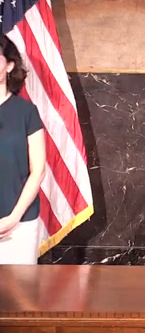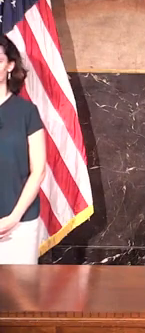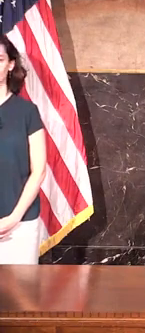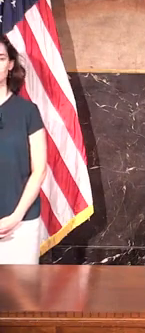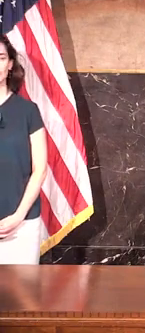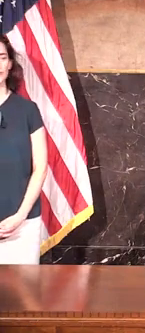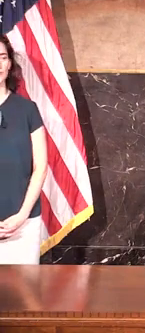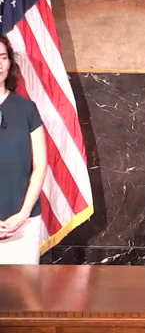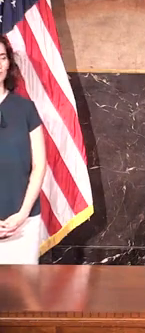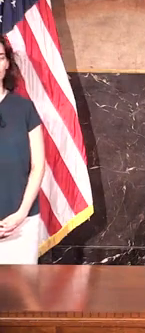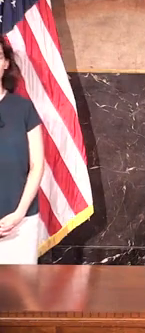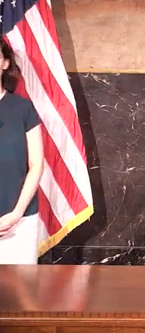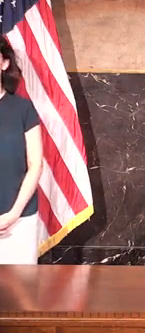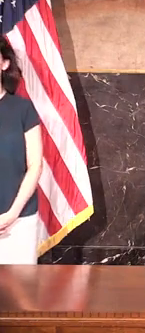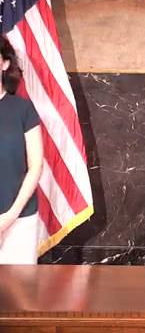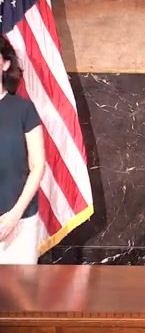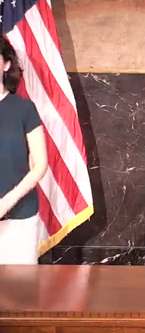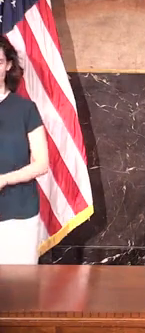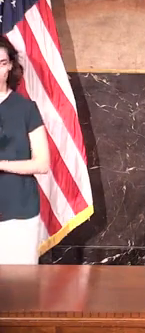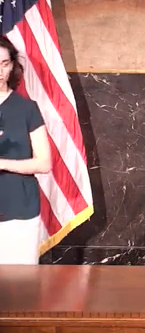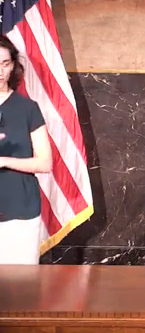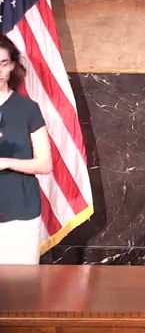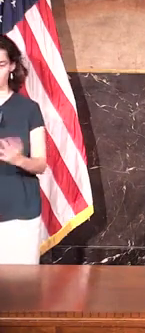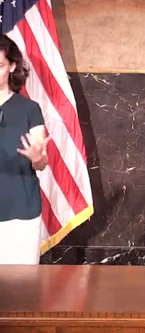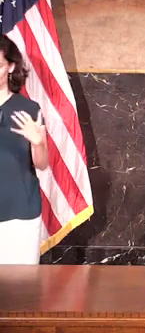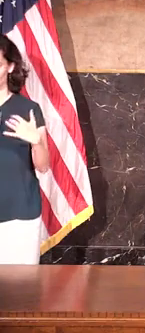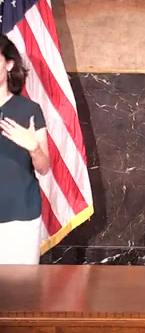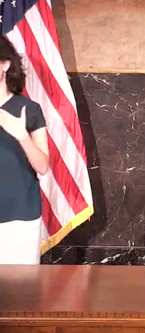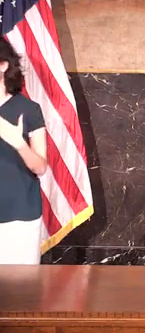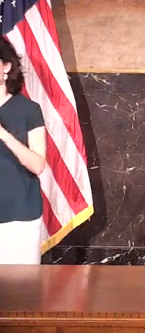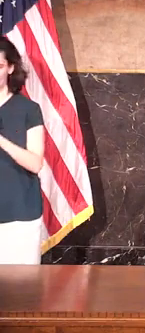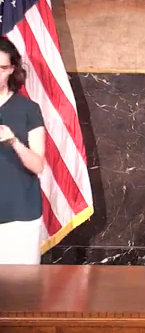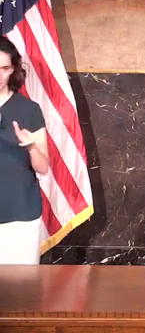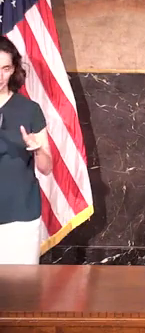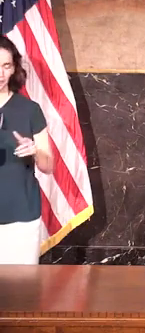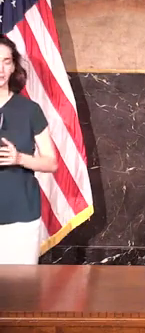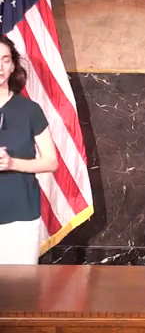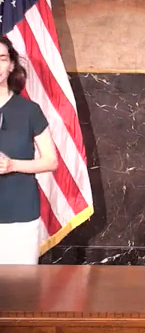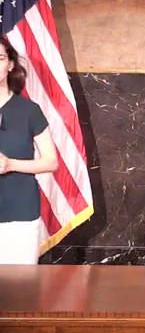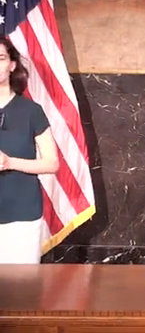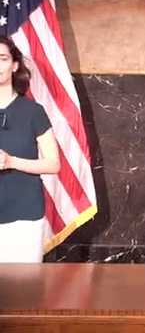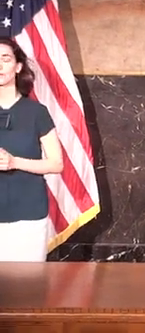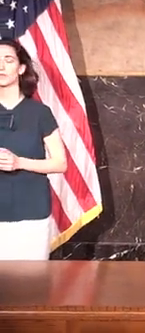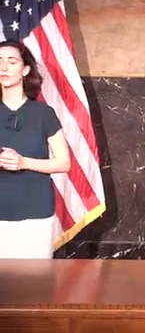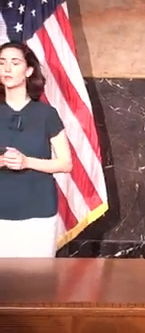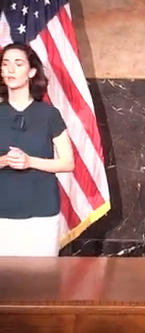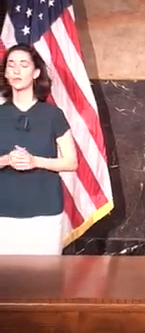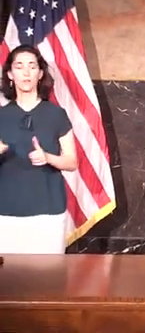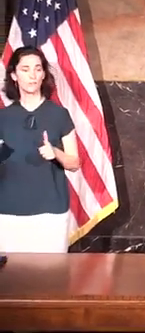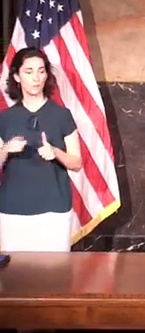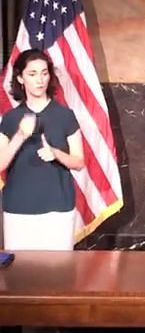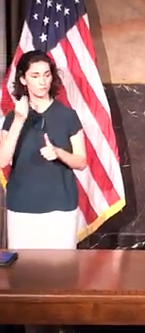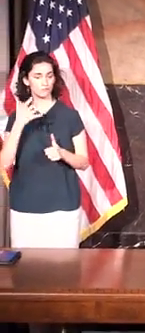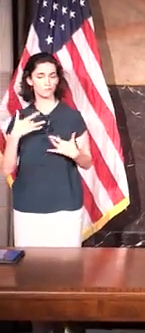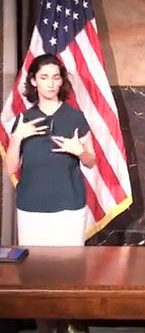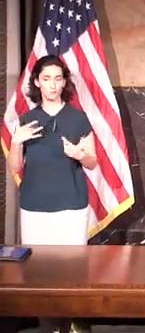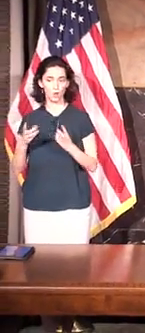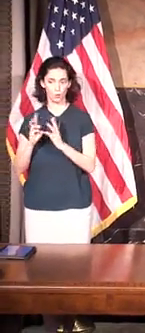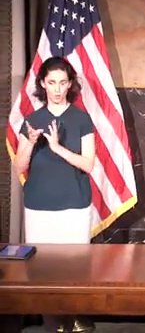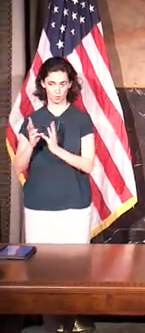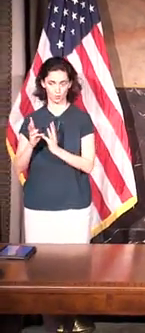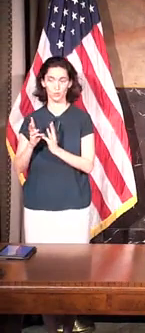Good afternoon, and thank all of you for being here today. I'm going to start with some information, an update on the weather and